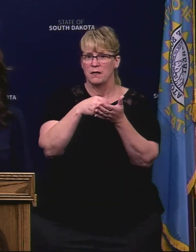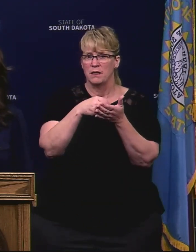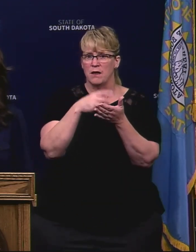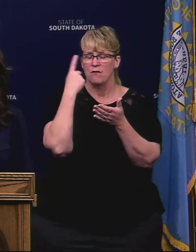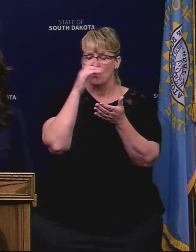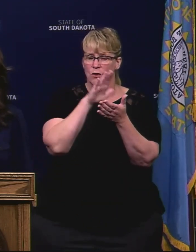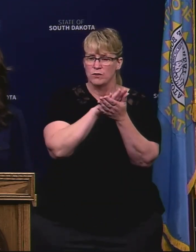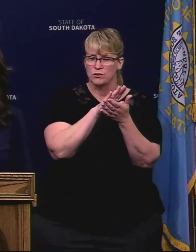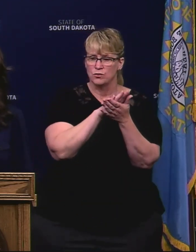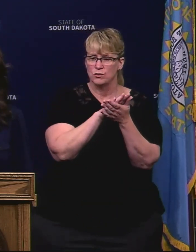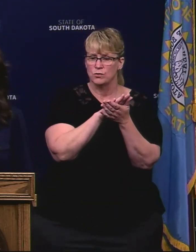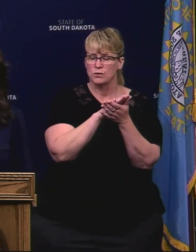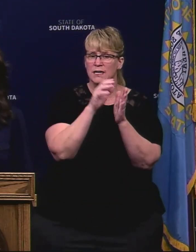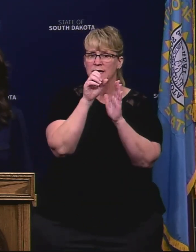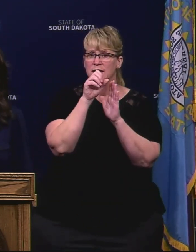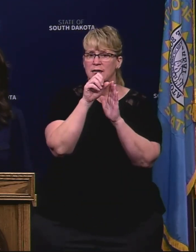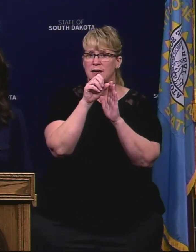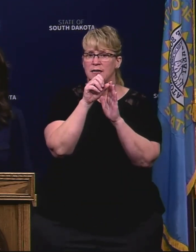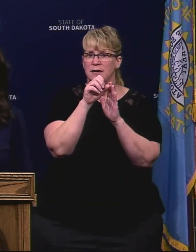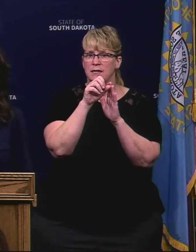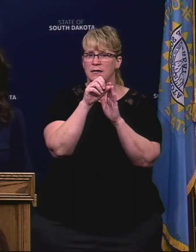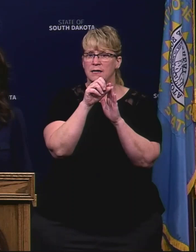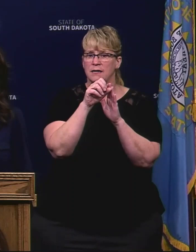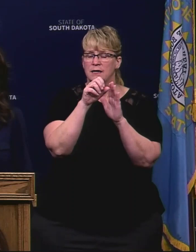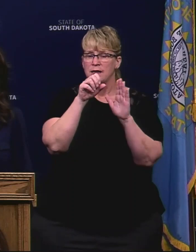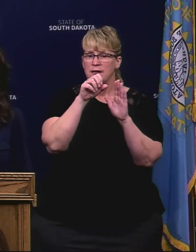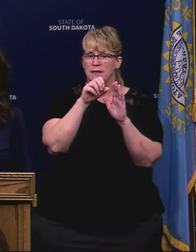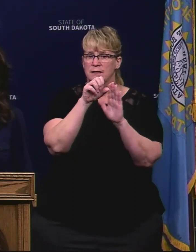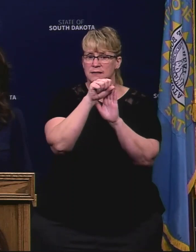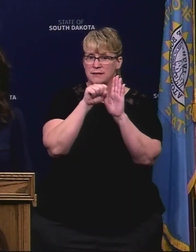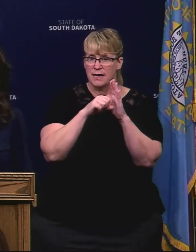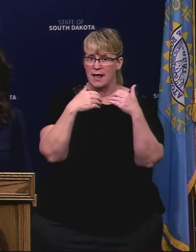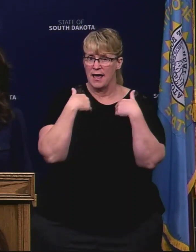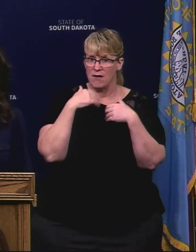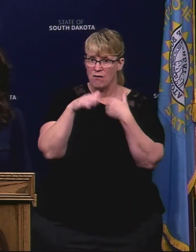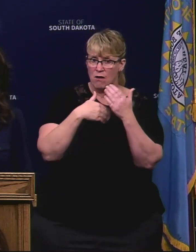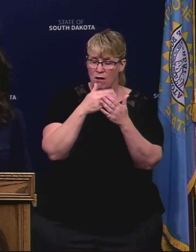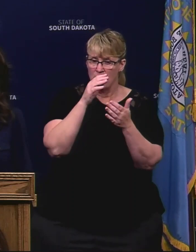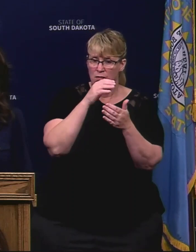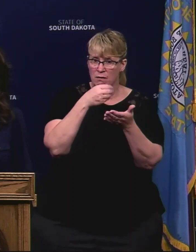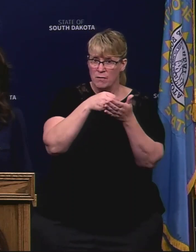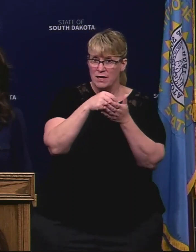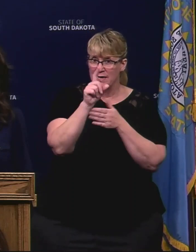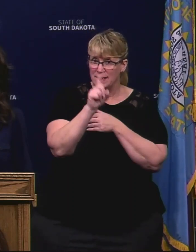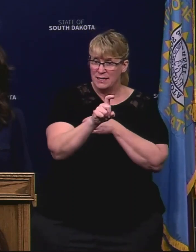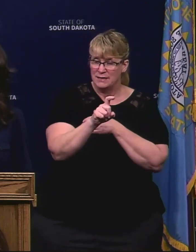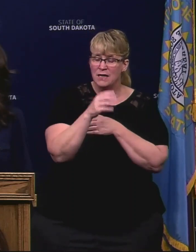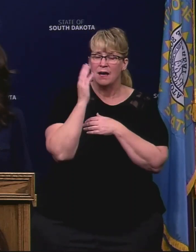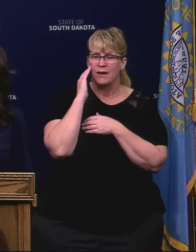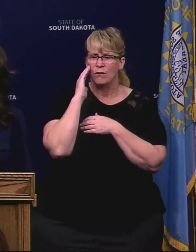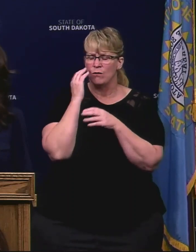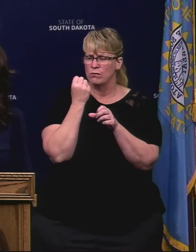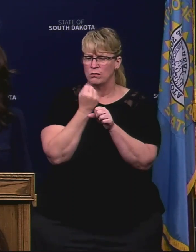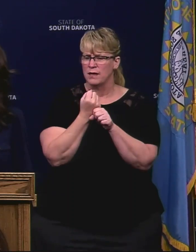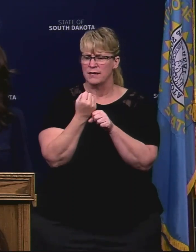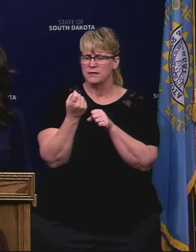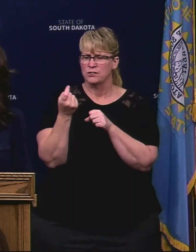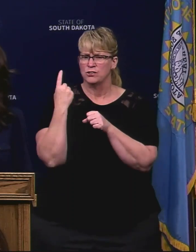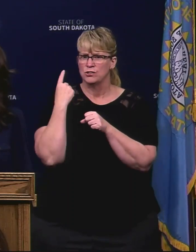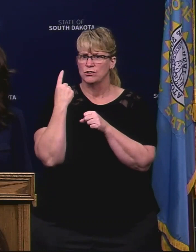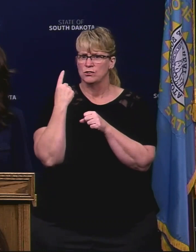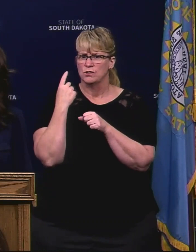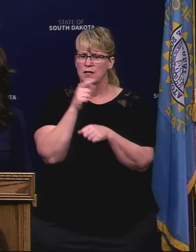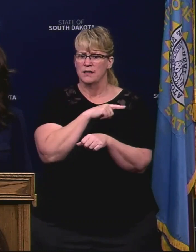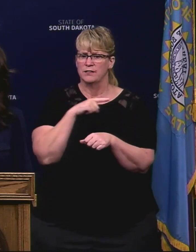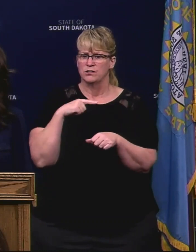is the state still short money after all that money comes in? Because I know last year or in this past year,